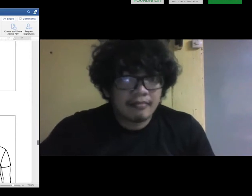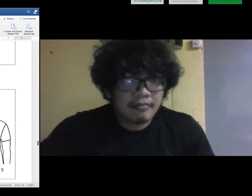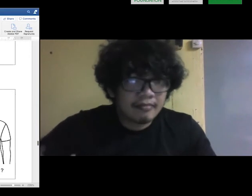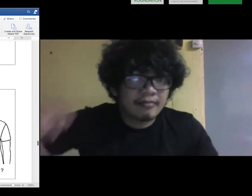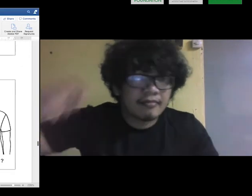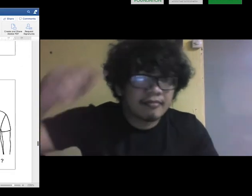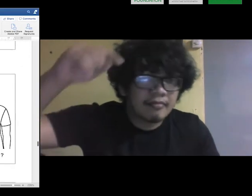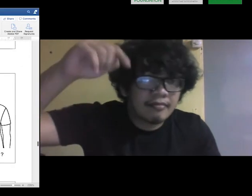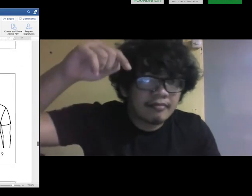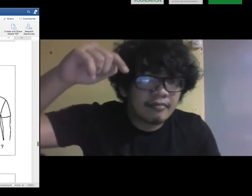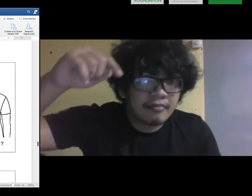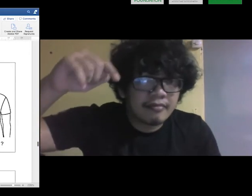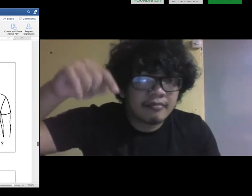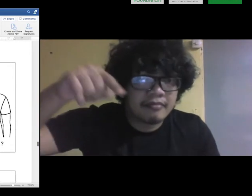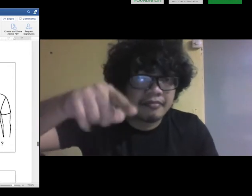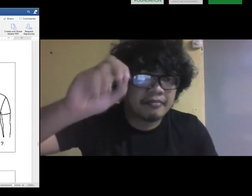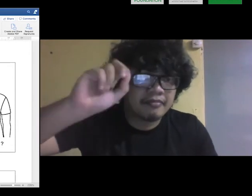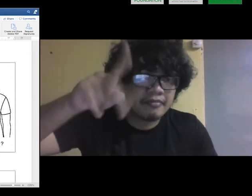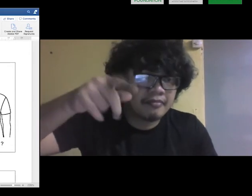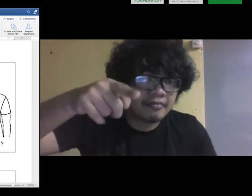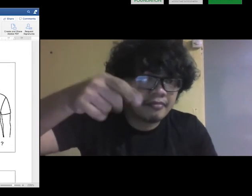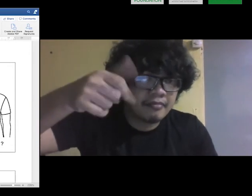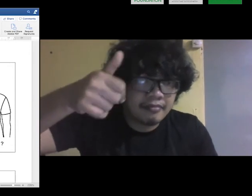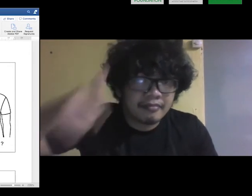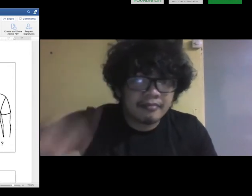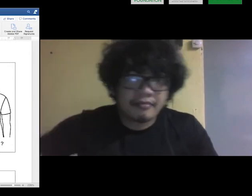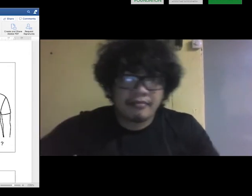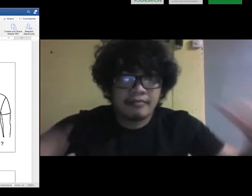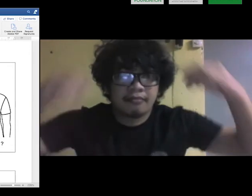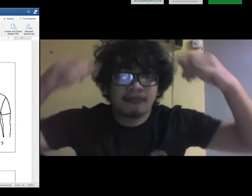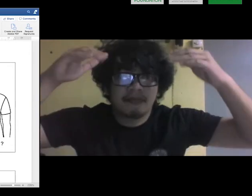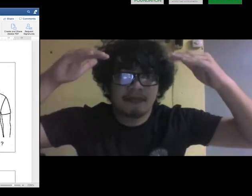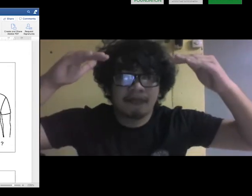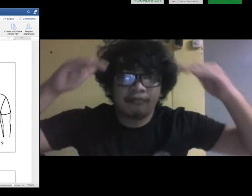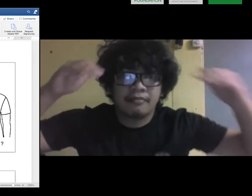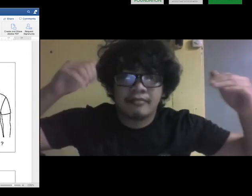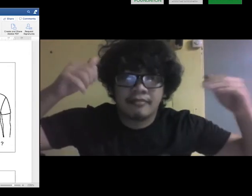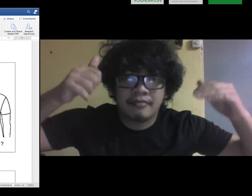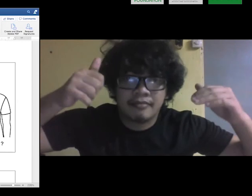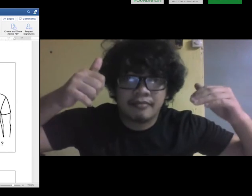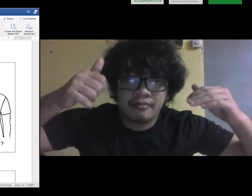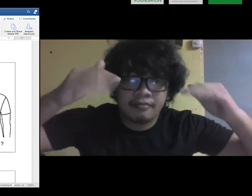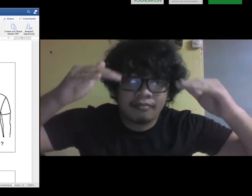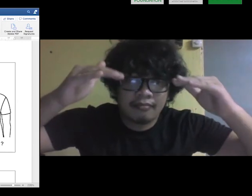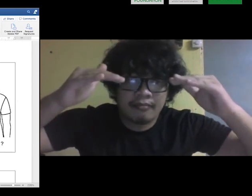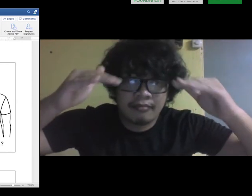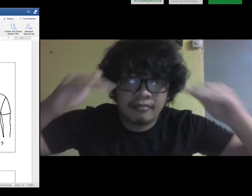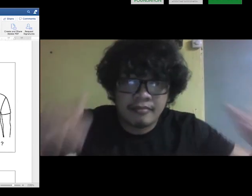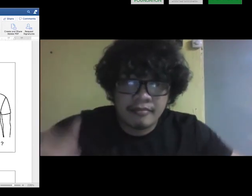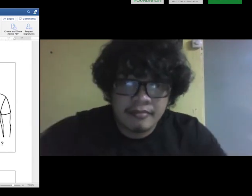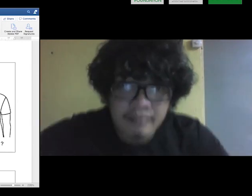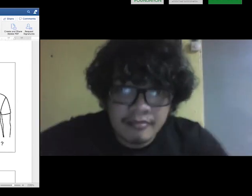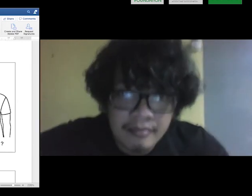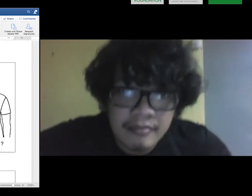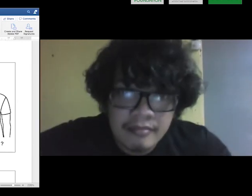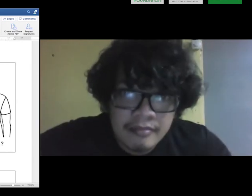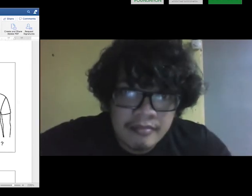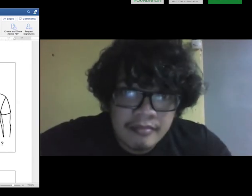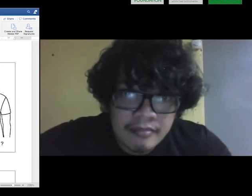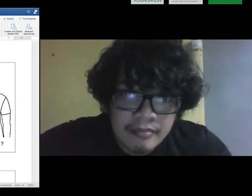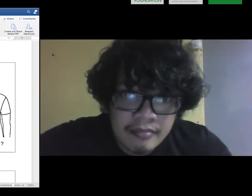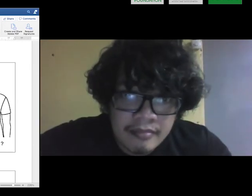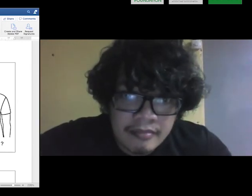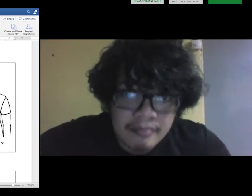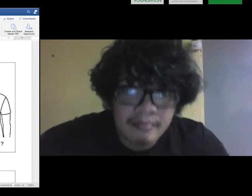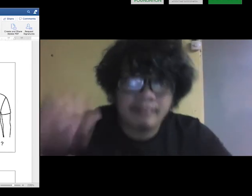right? Don't like. Okay, but I think this is going to be example 10. Go back